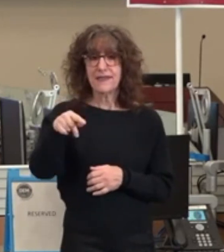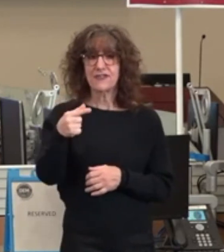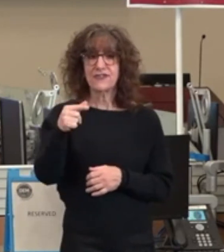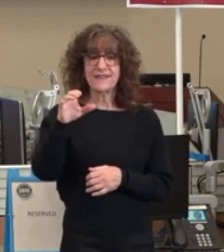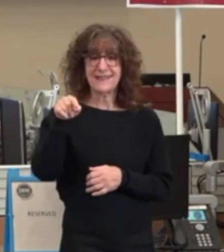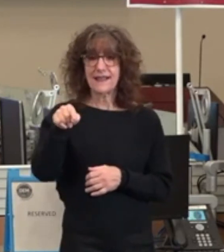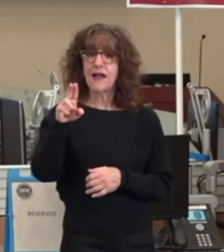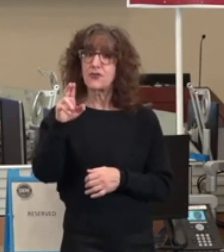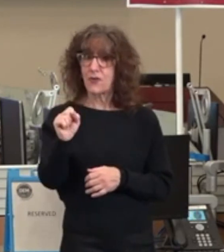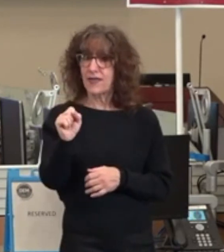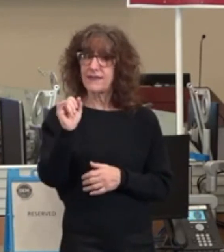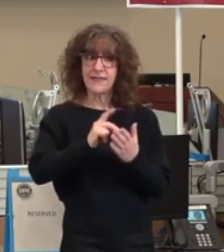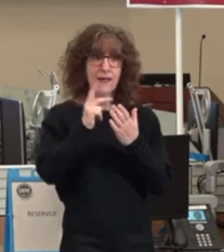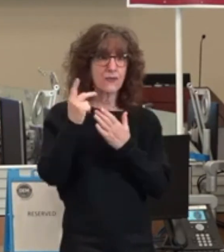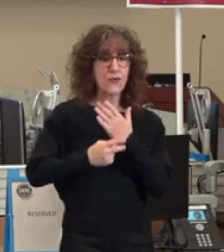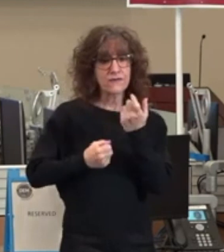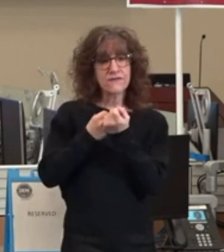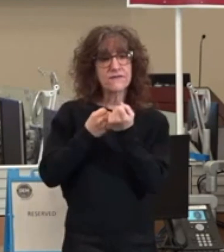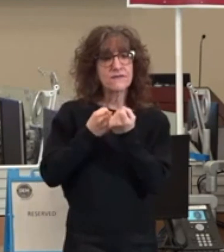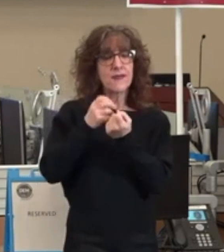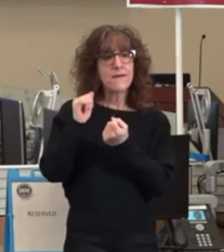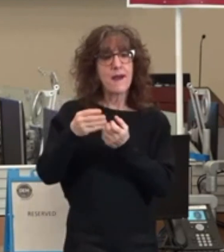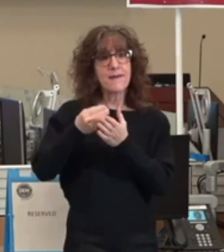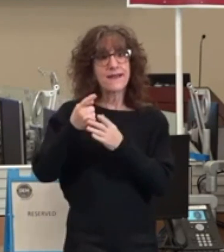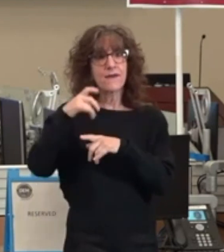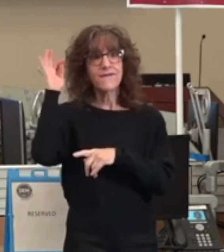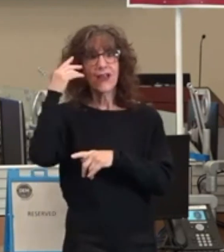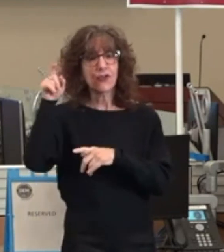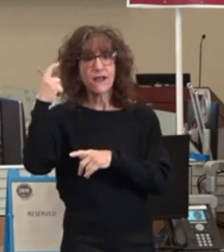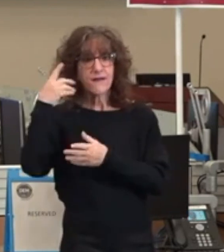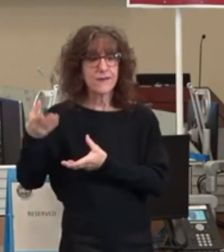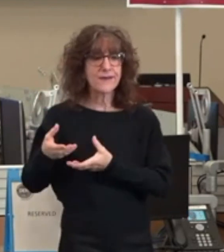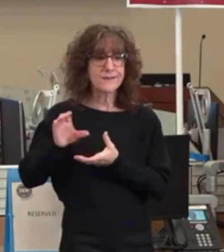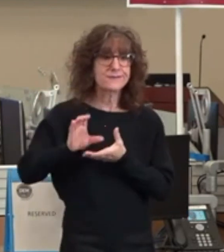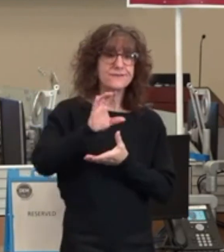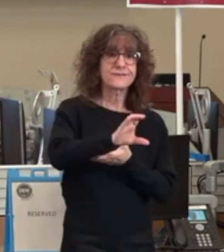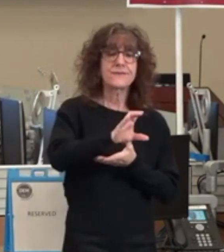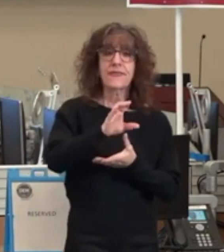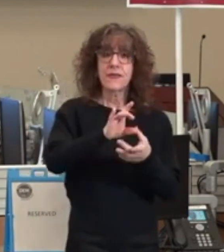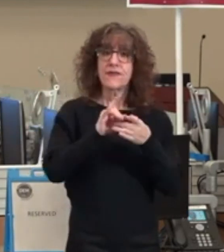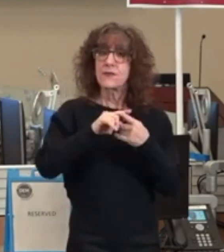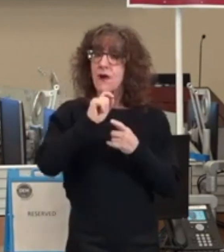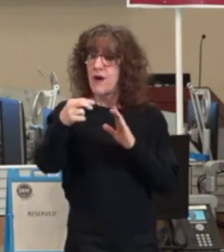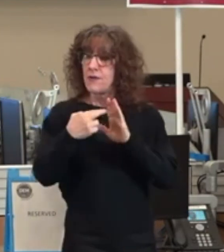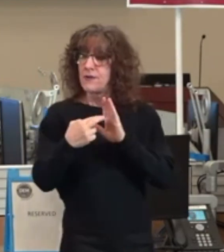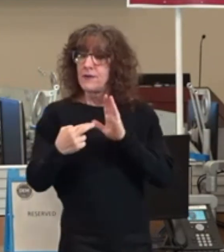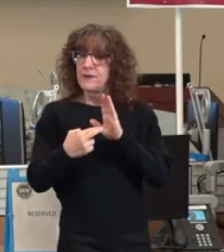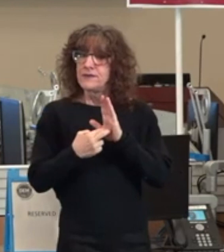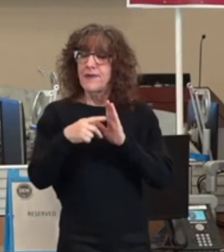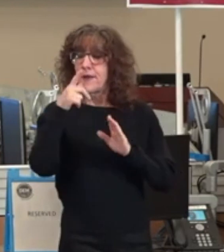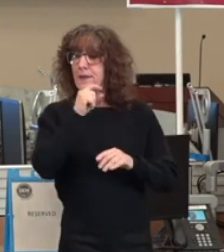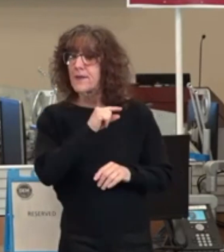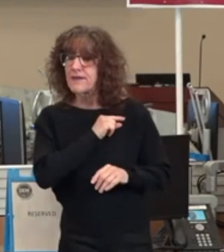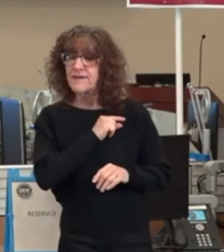hcd.mypgc.us. This program is funded by allocations from the federal government, and that's why we also, with respect to all of the guidelines about who